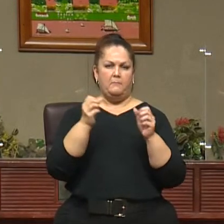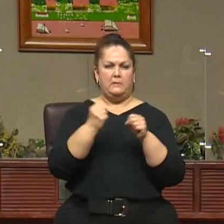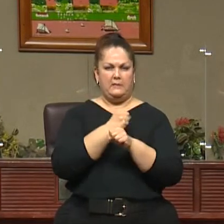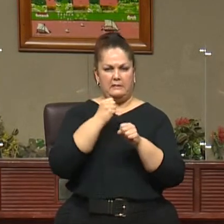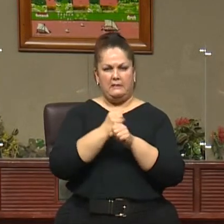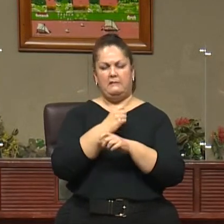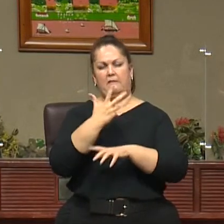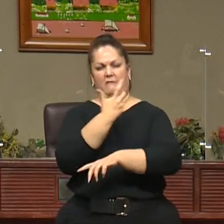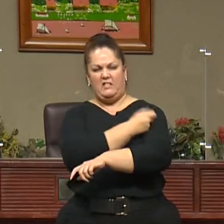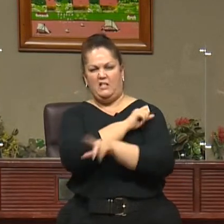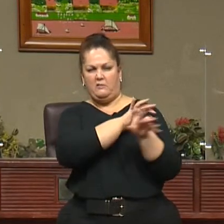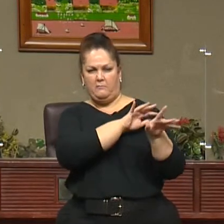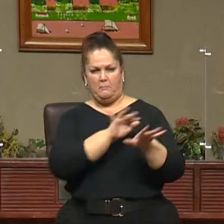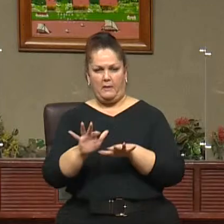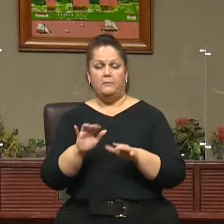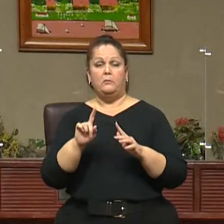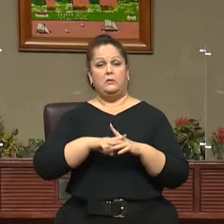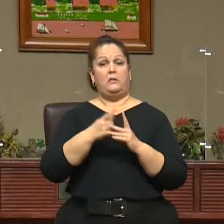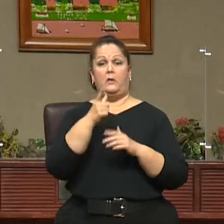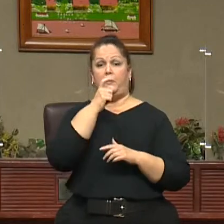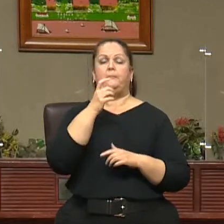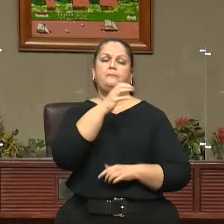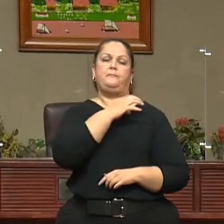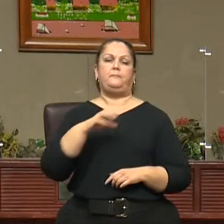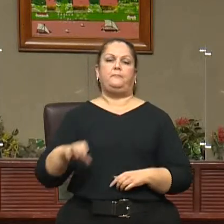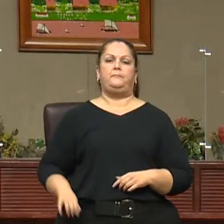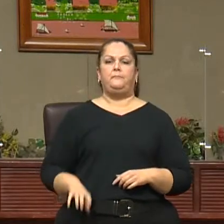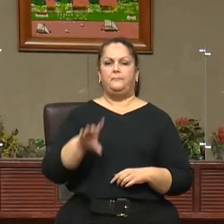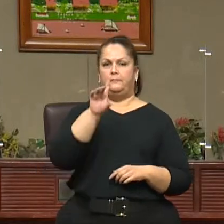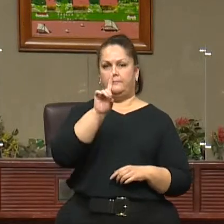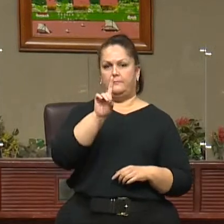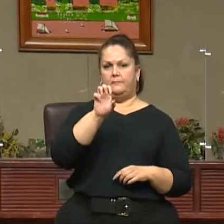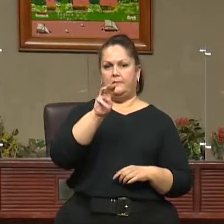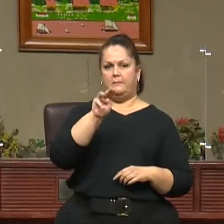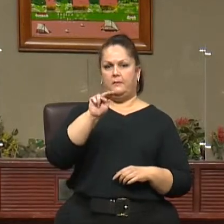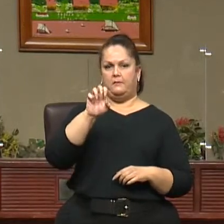vaccinations. We will begin with Mayor Demings. Mayor.